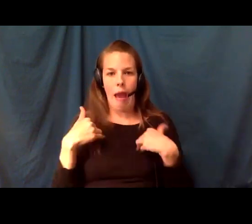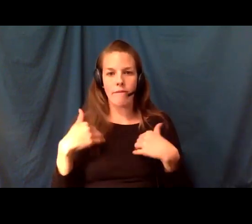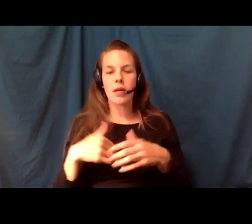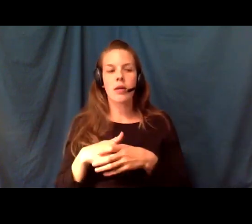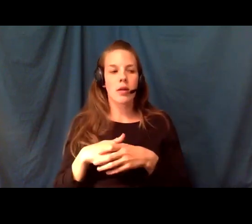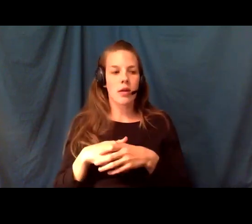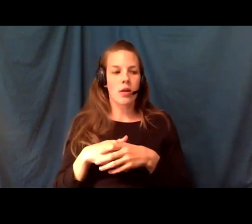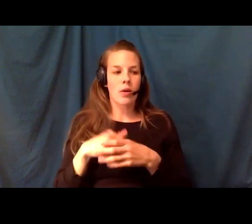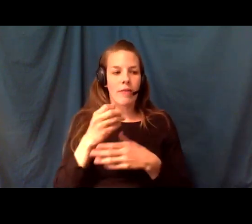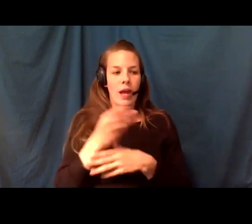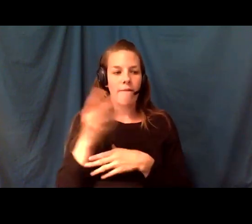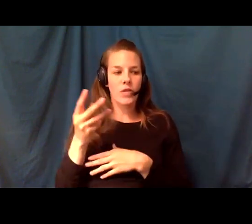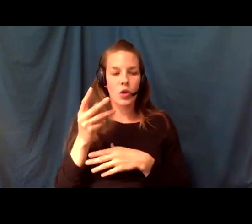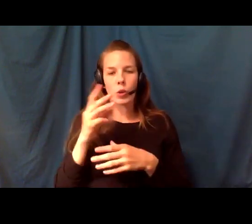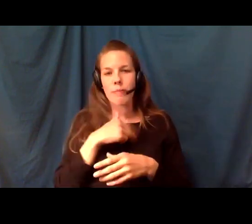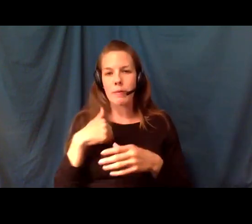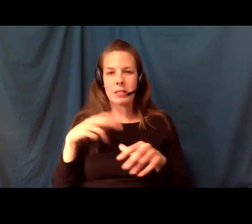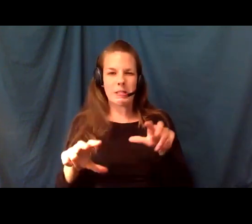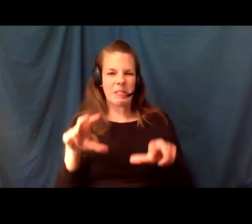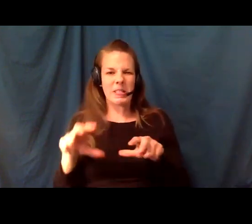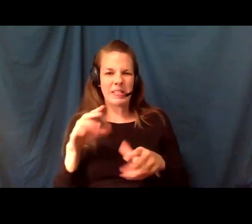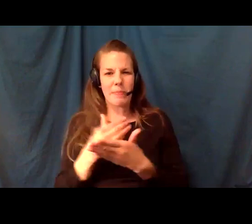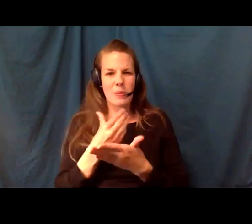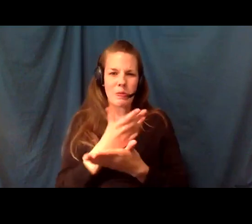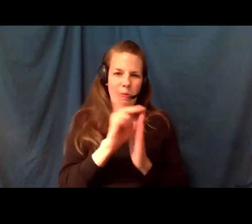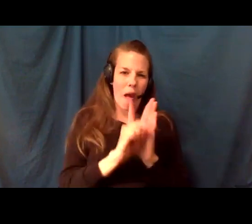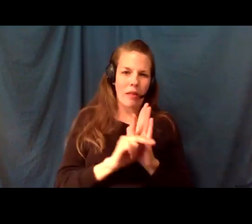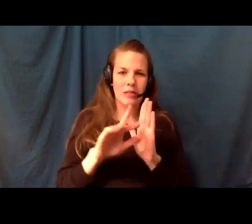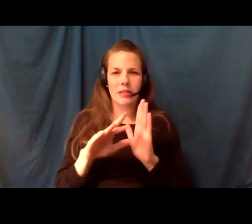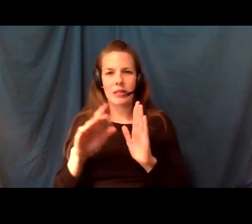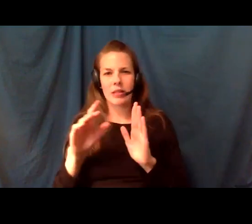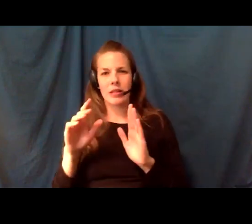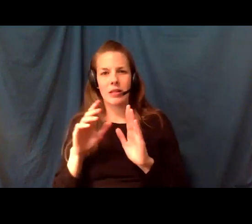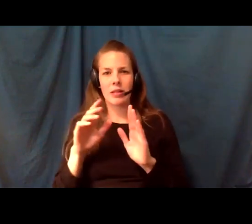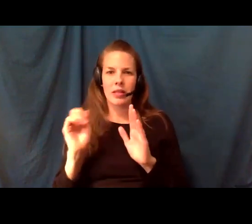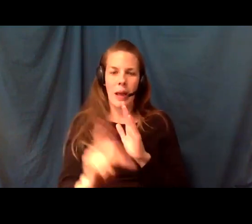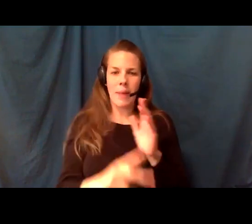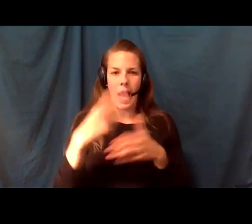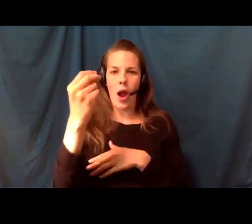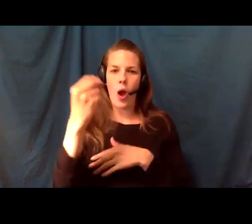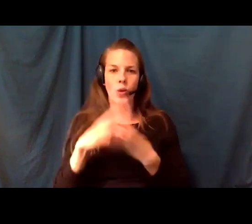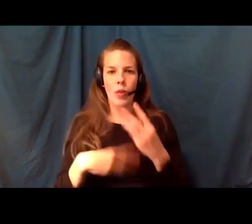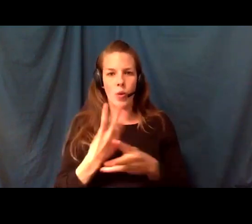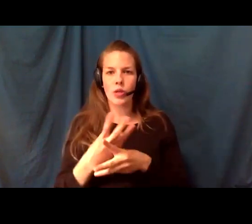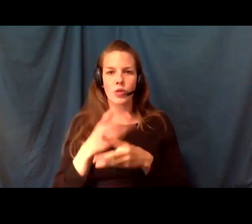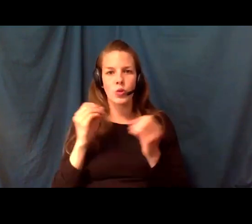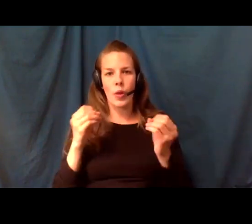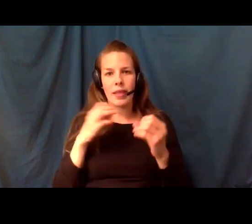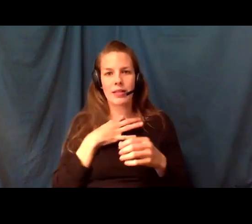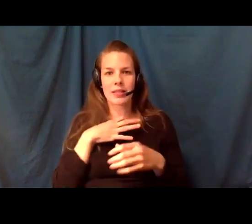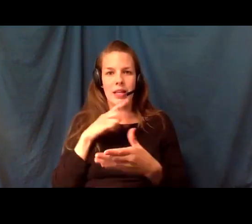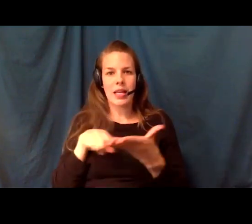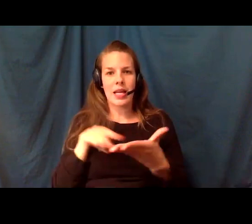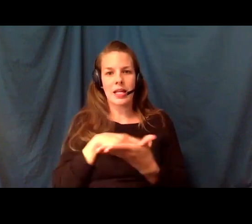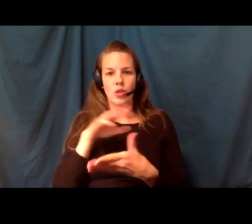had a few members who were apprehensive about the new procedures and getting back out into the world. So they had considered canceling their